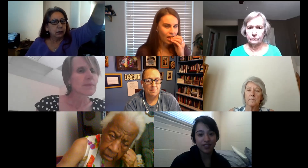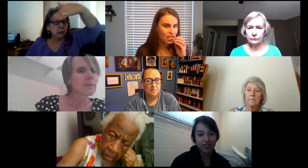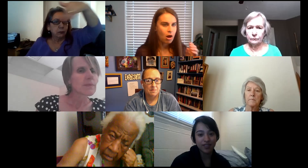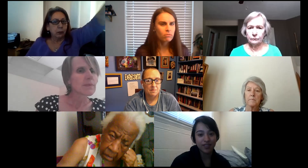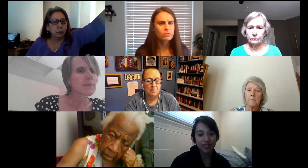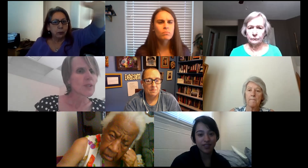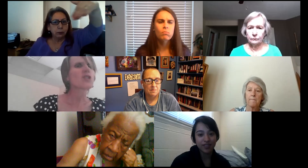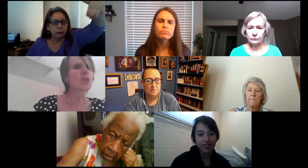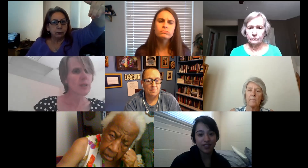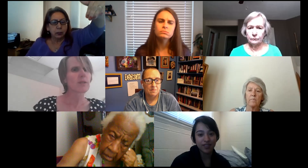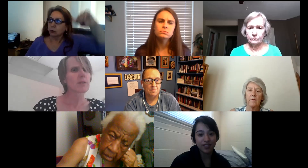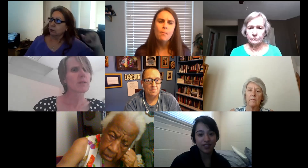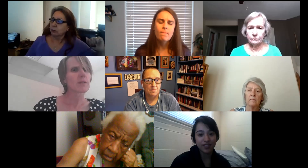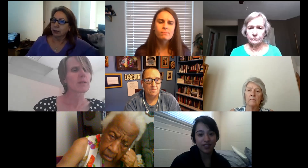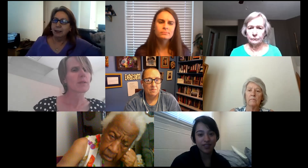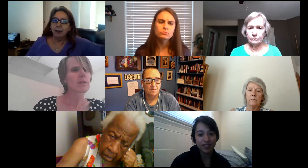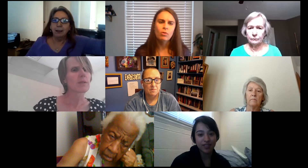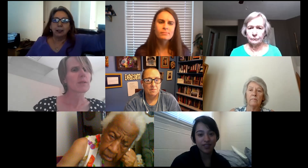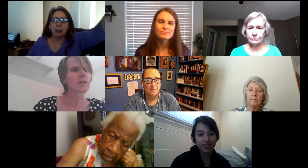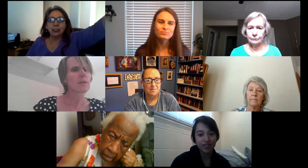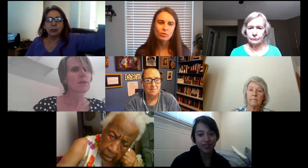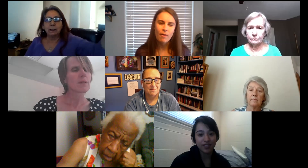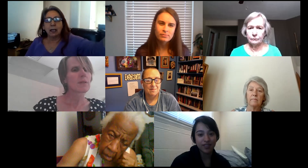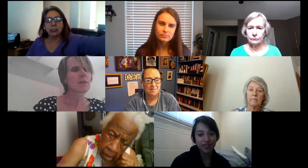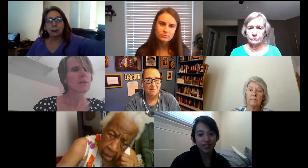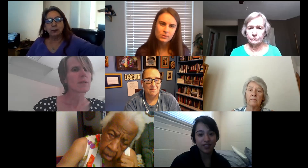Is it Railroad? No. The one next to the hospital,